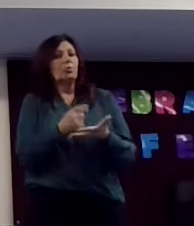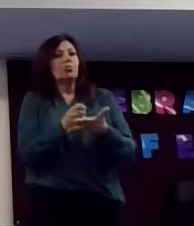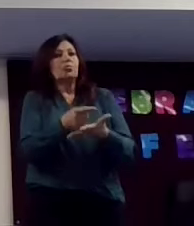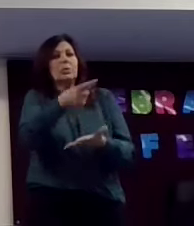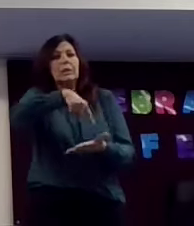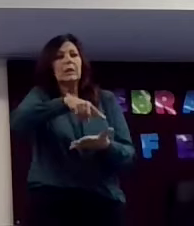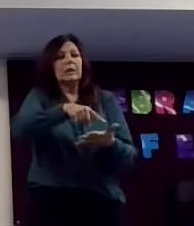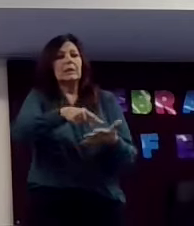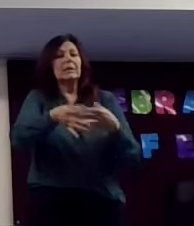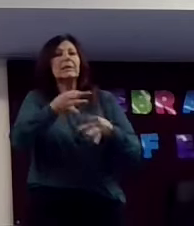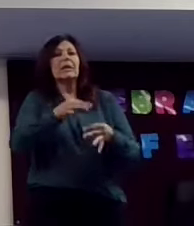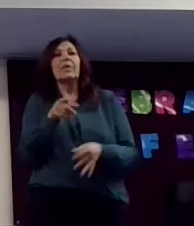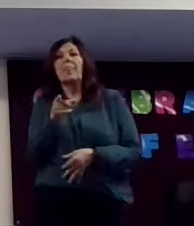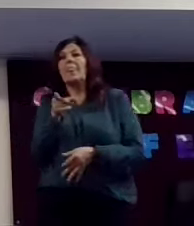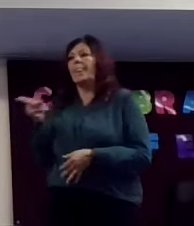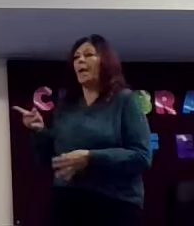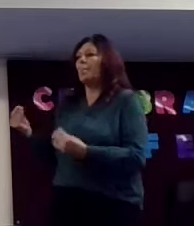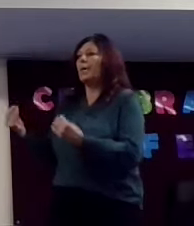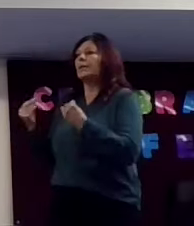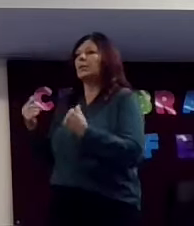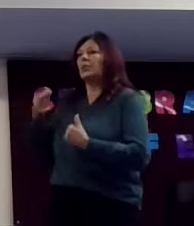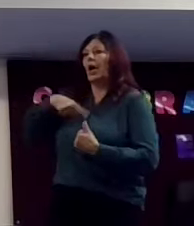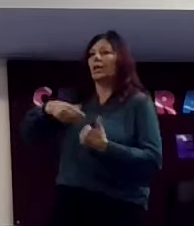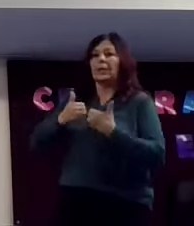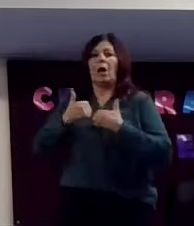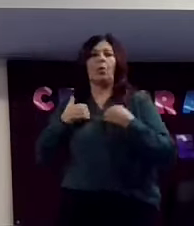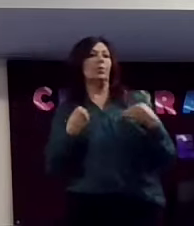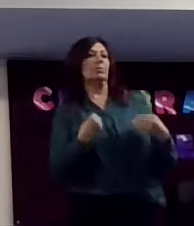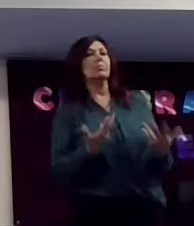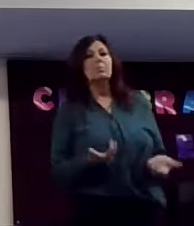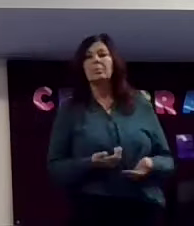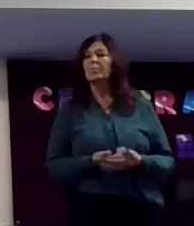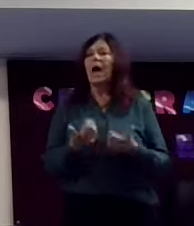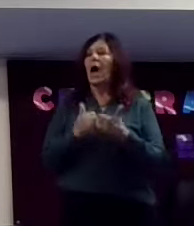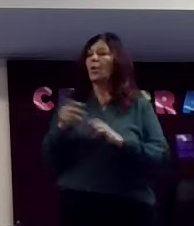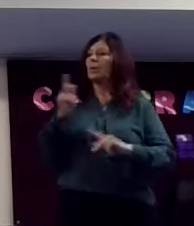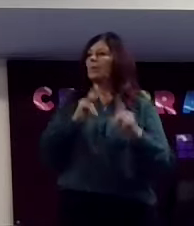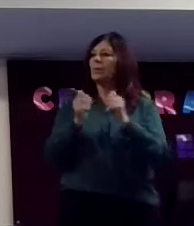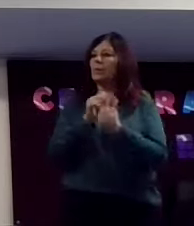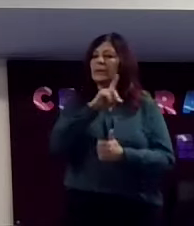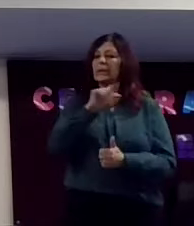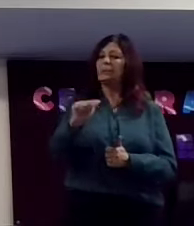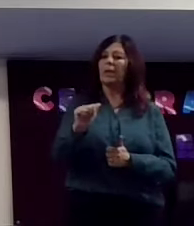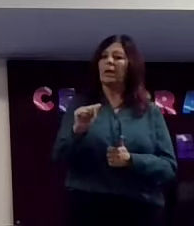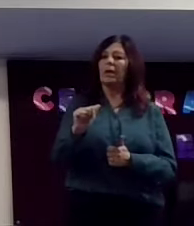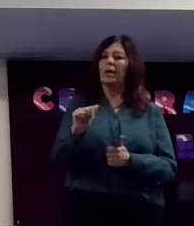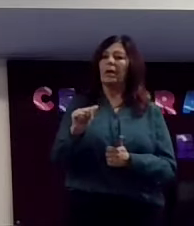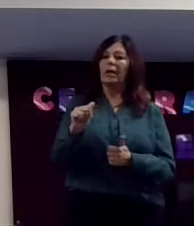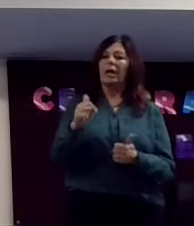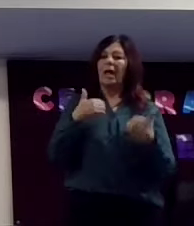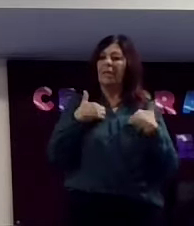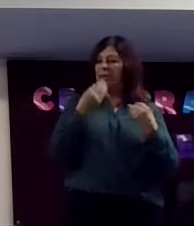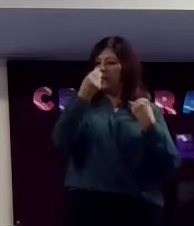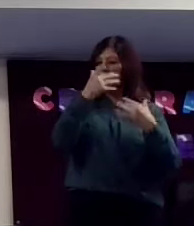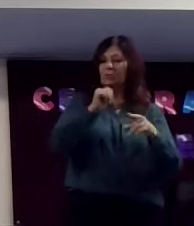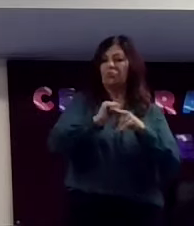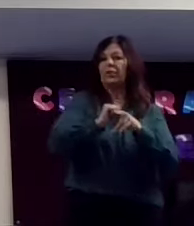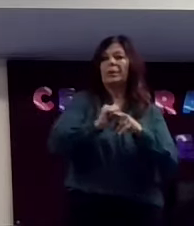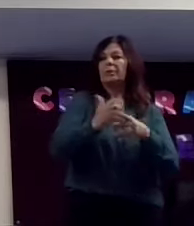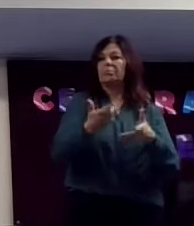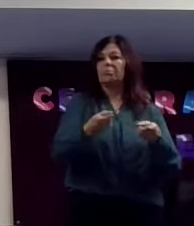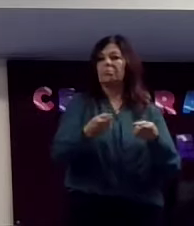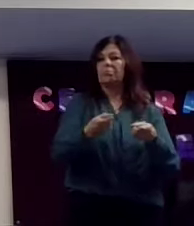us versus them teaching us how they're treating us? Like, how can people with disabilities run information and training